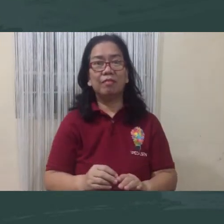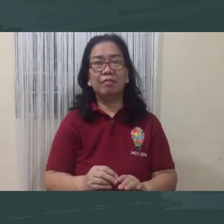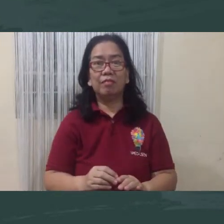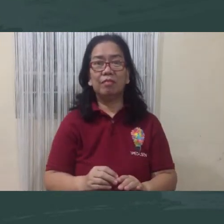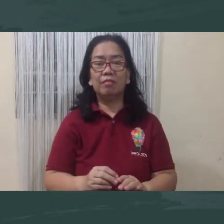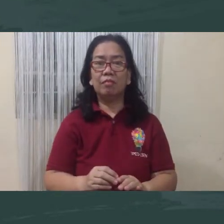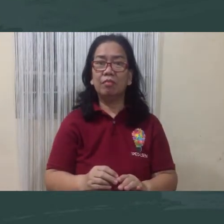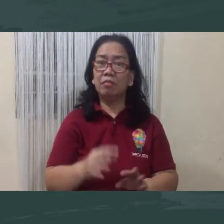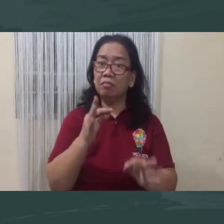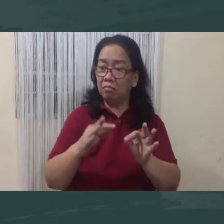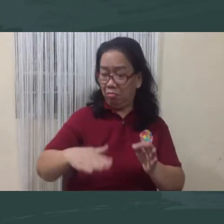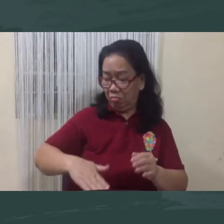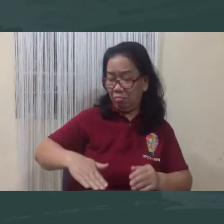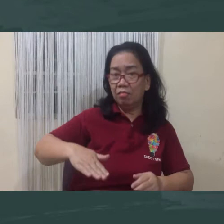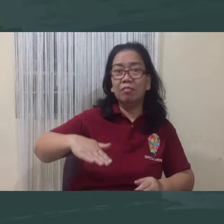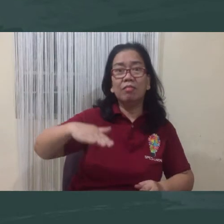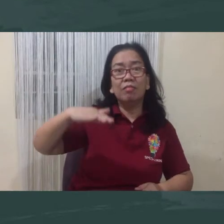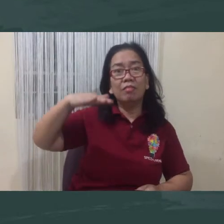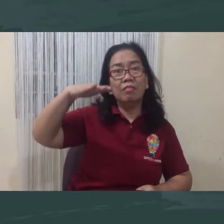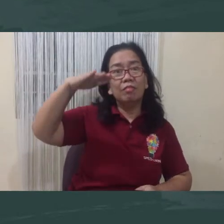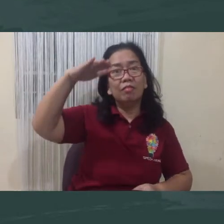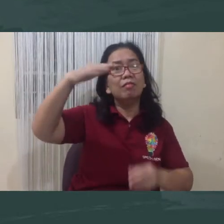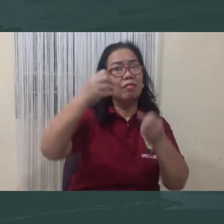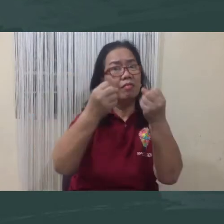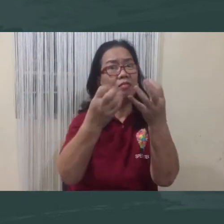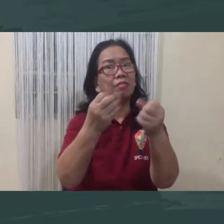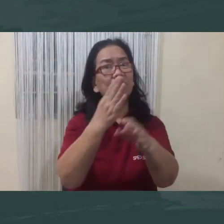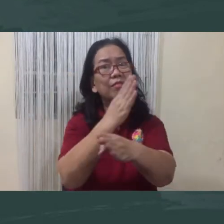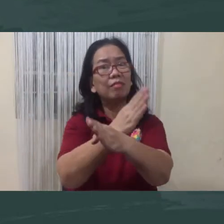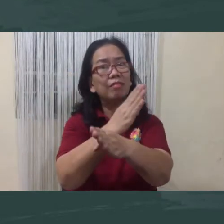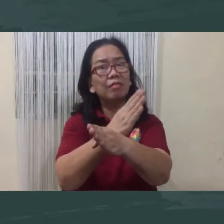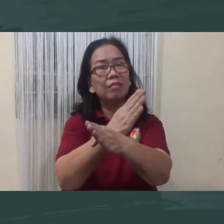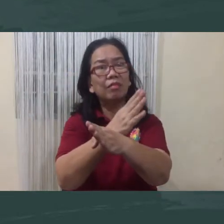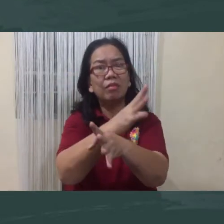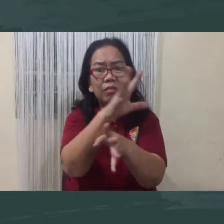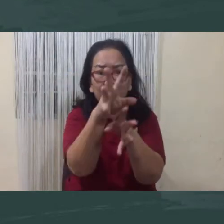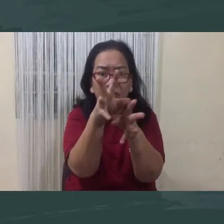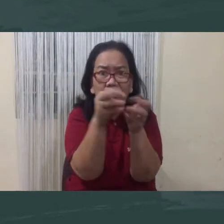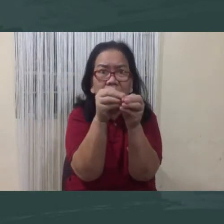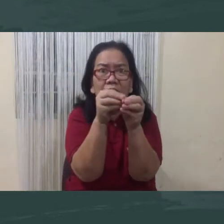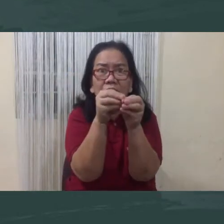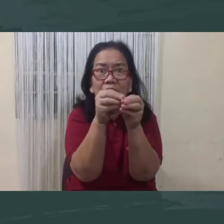As a person grows, many of these bones are fused together.